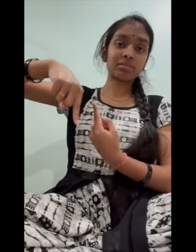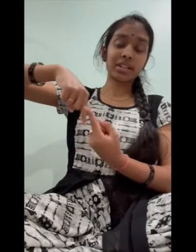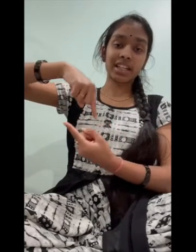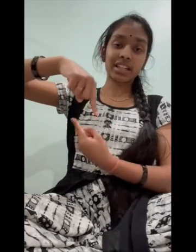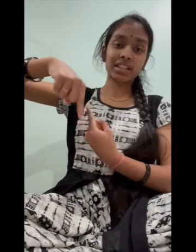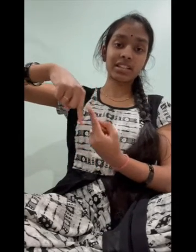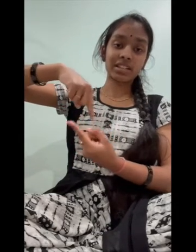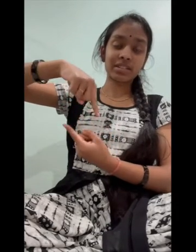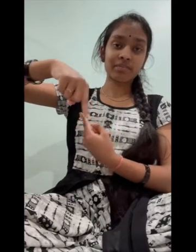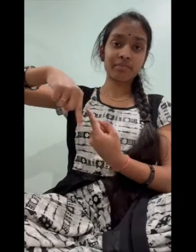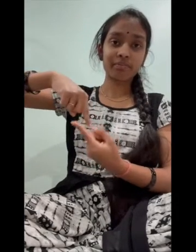spinning.